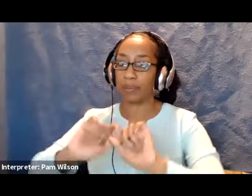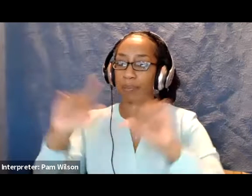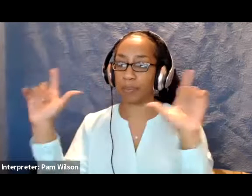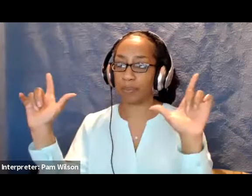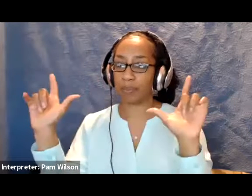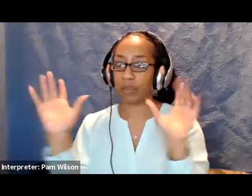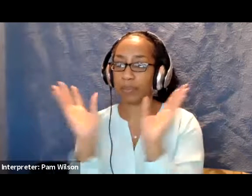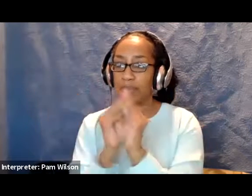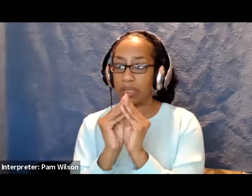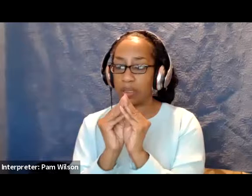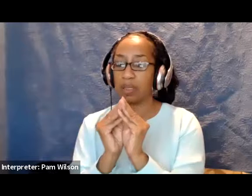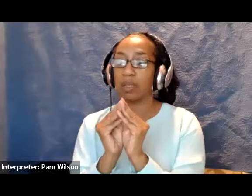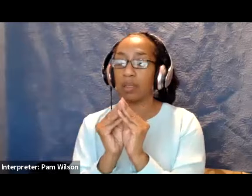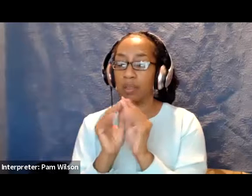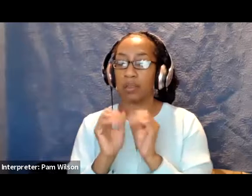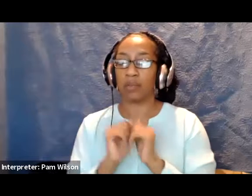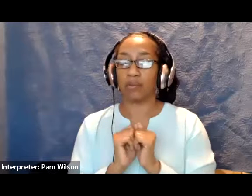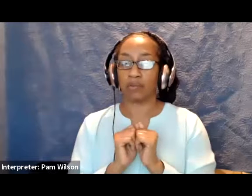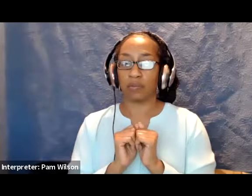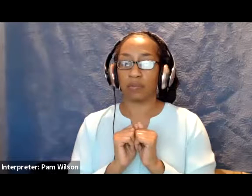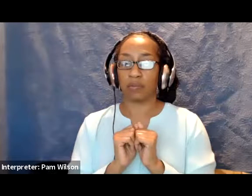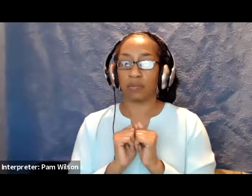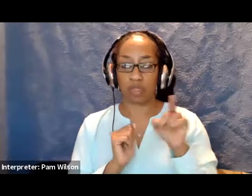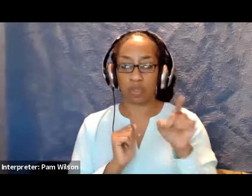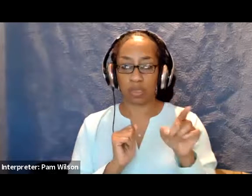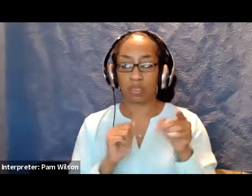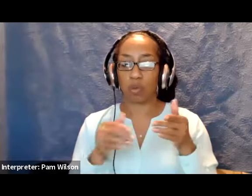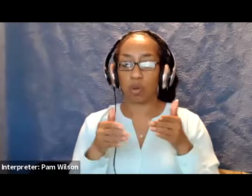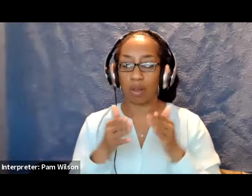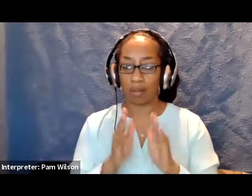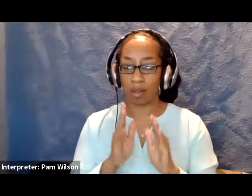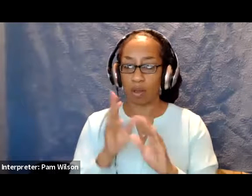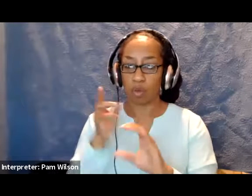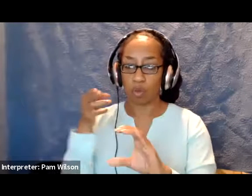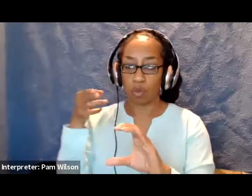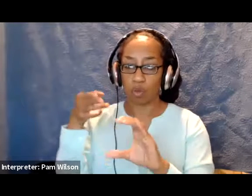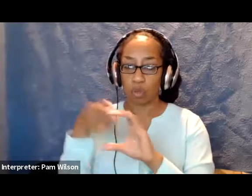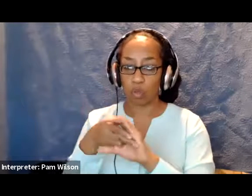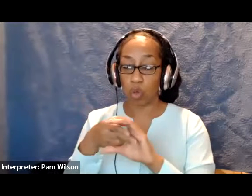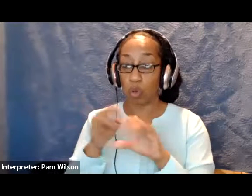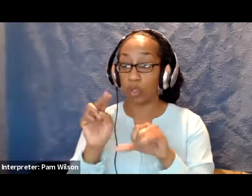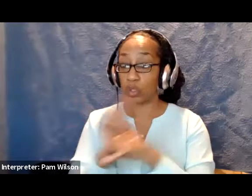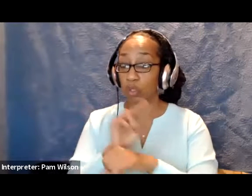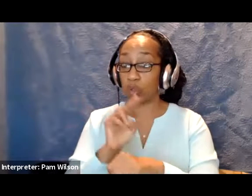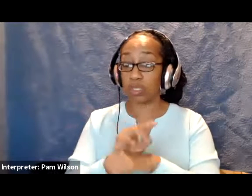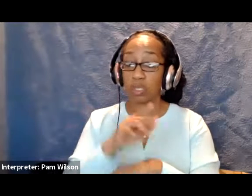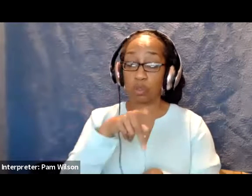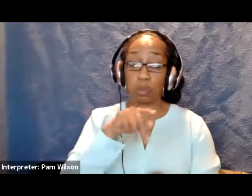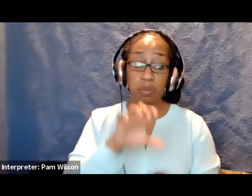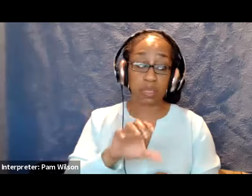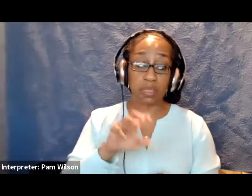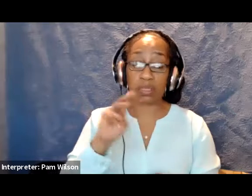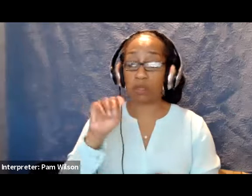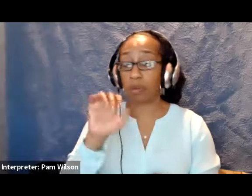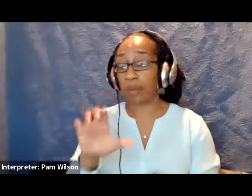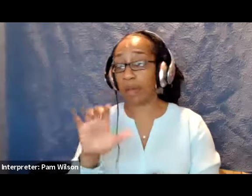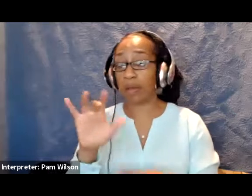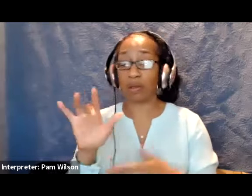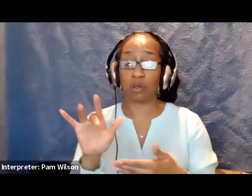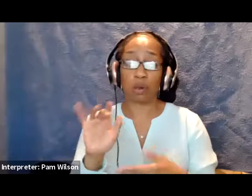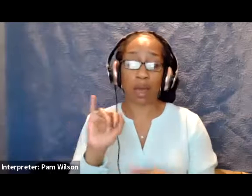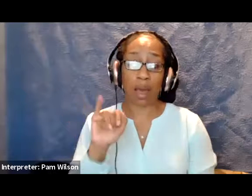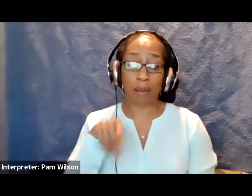is, again, the link that will allow you to join via PC, Mac, iPad, iPhone, or